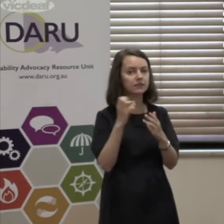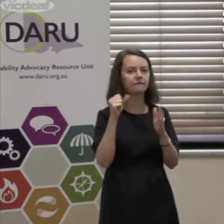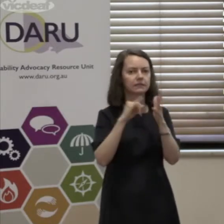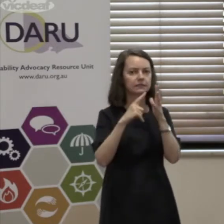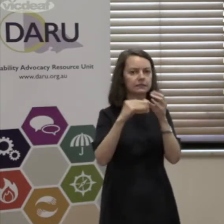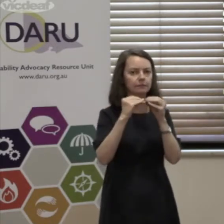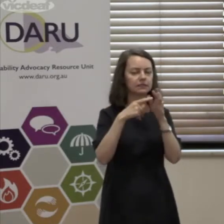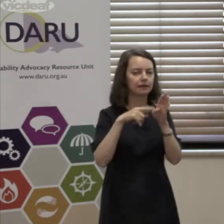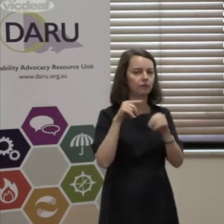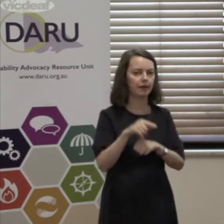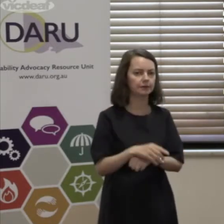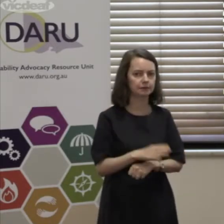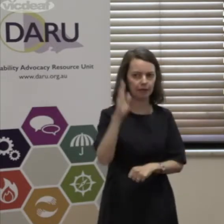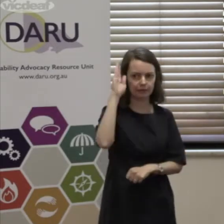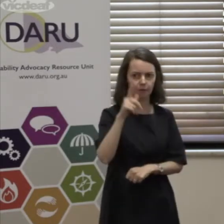up over here.